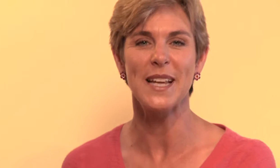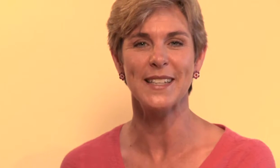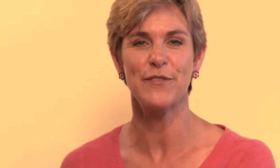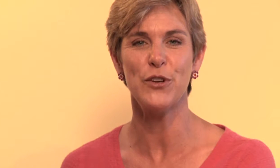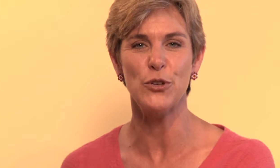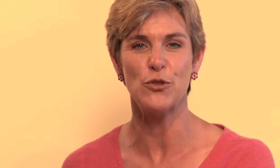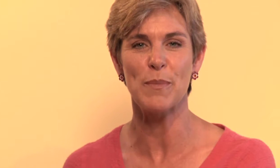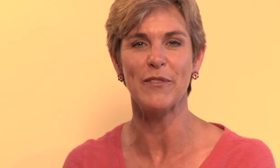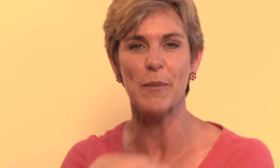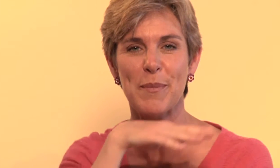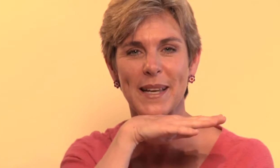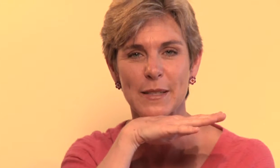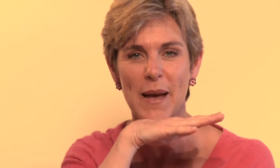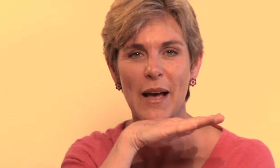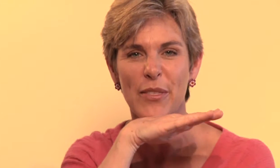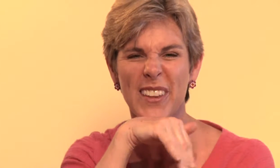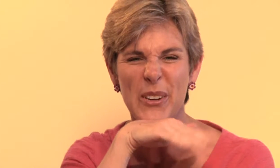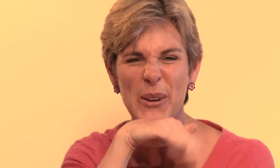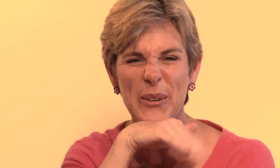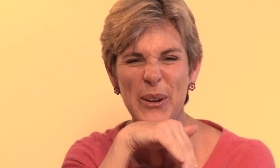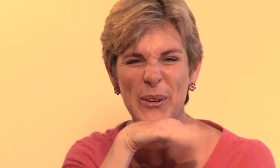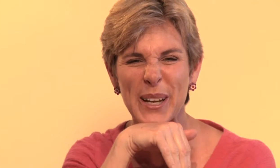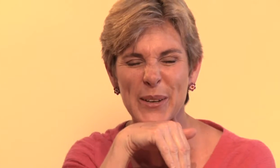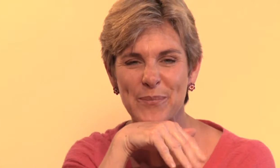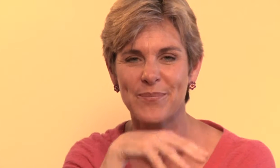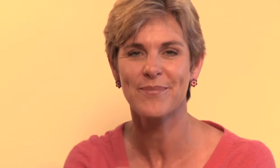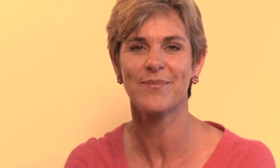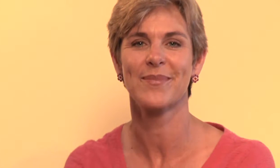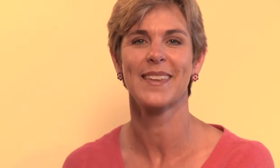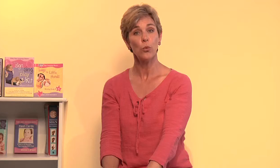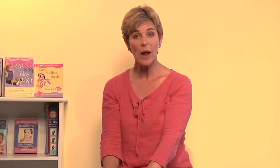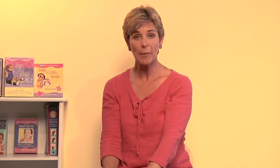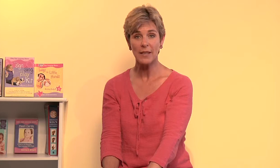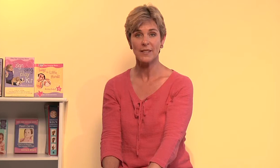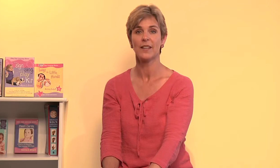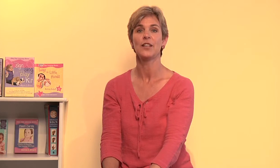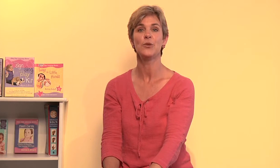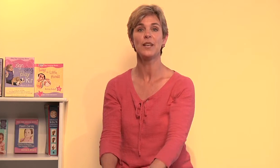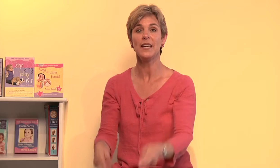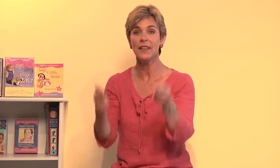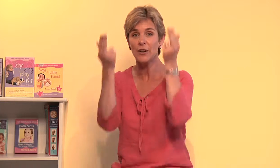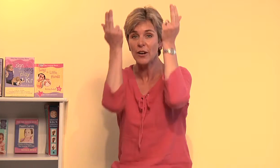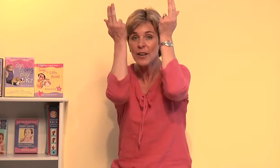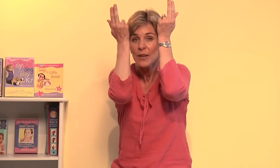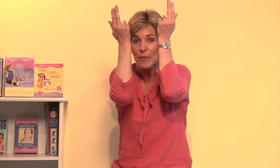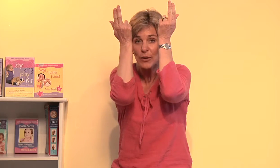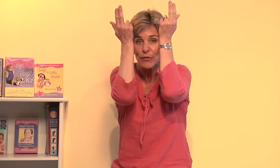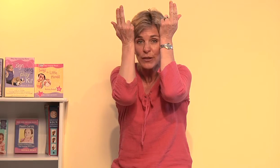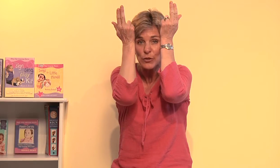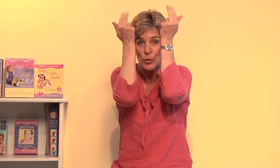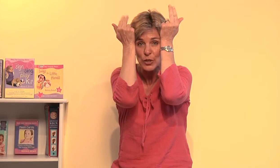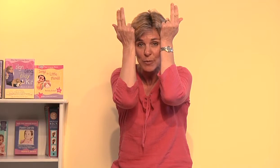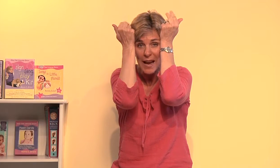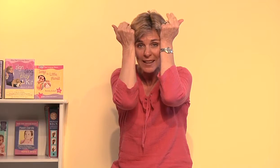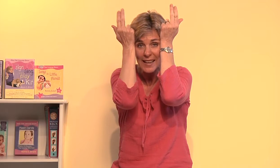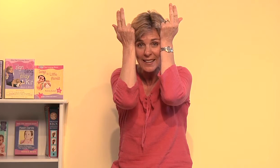represents food dripping from a pig's mouth. Oink, oink, oink. Rabbit. You can either make your fingers twitch back like